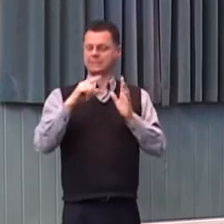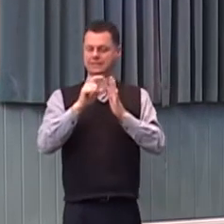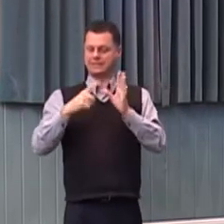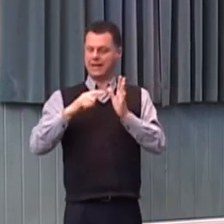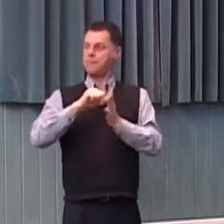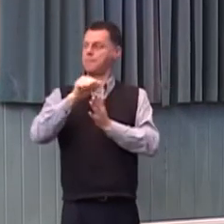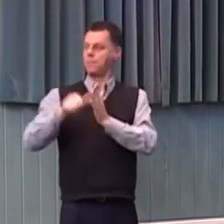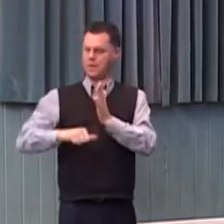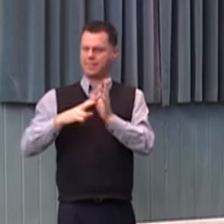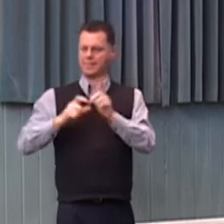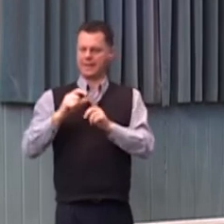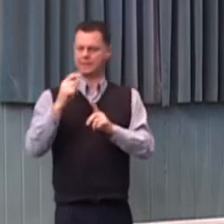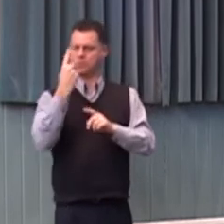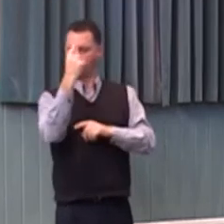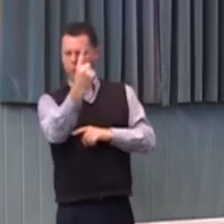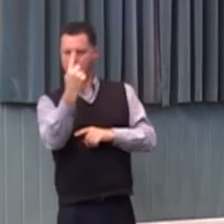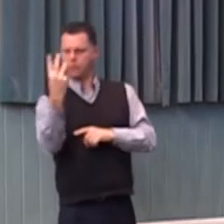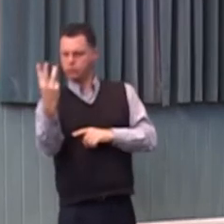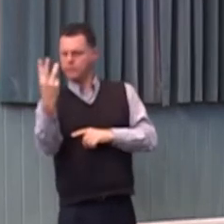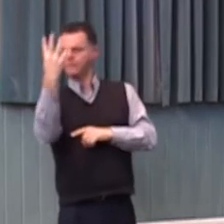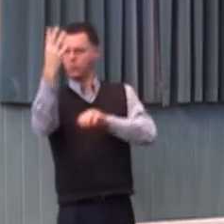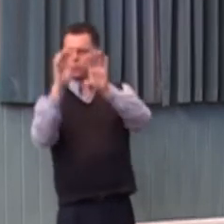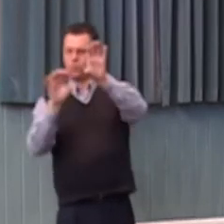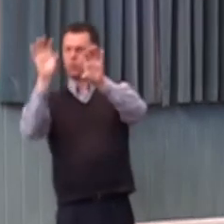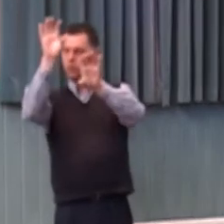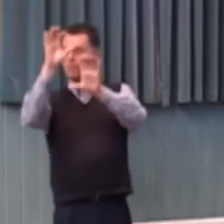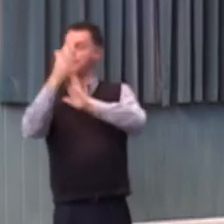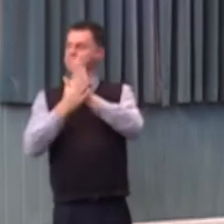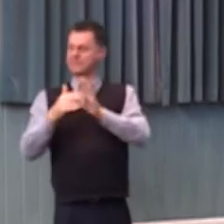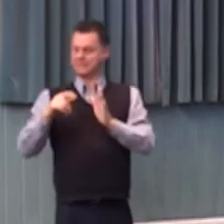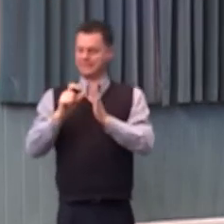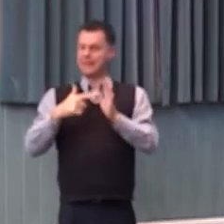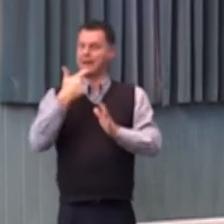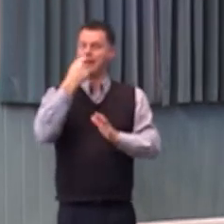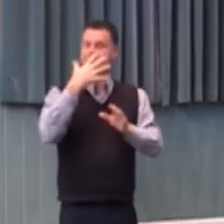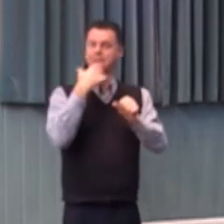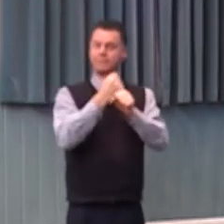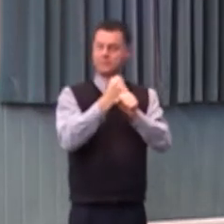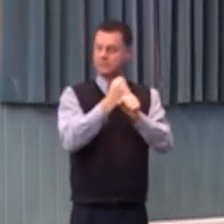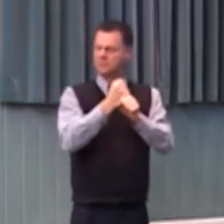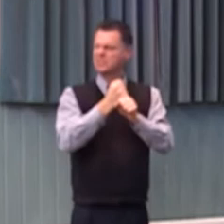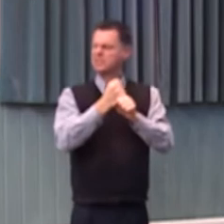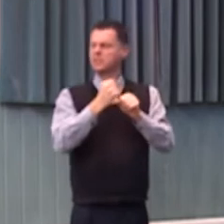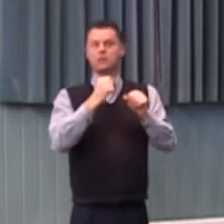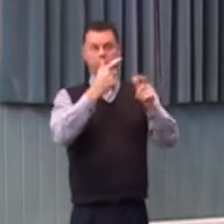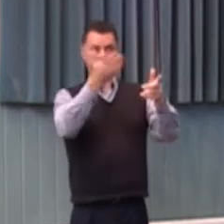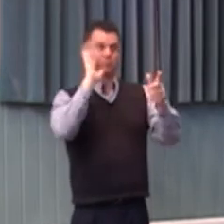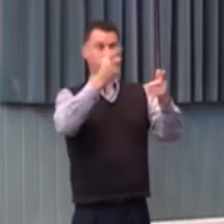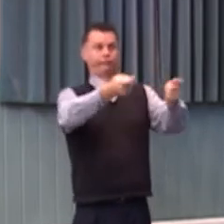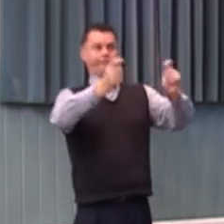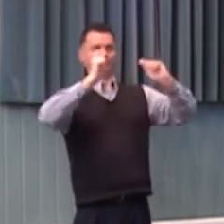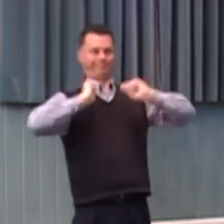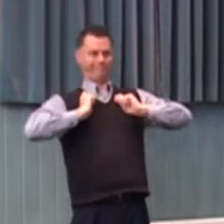are asking for a small slice of land that was put under Queen's Caveat to be considered in our path forward for the